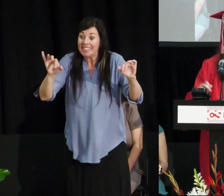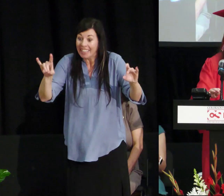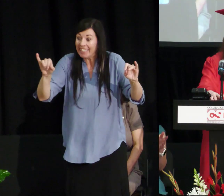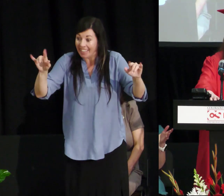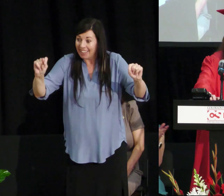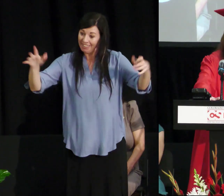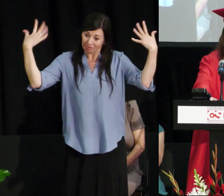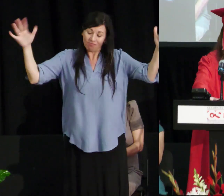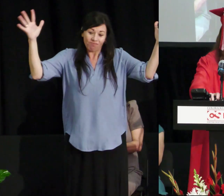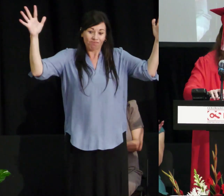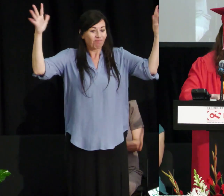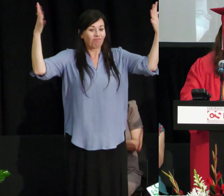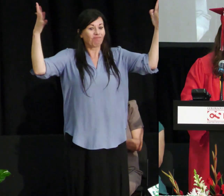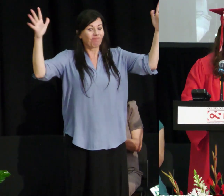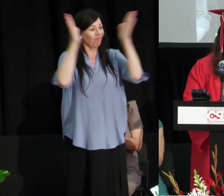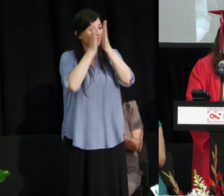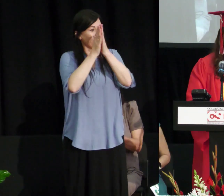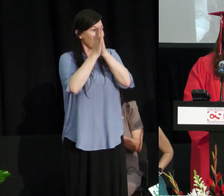it!